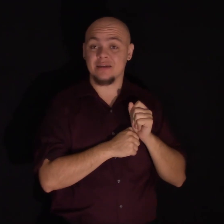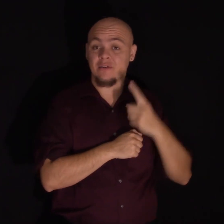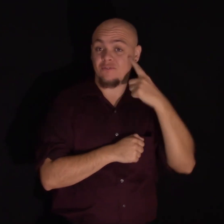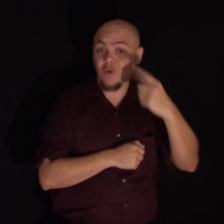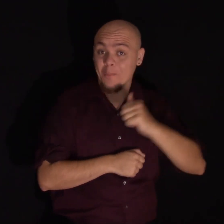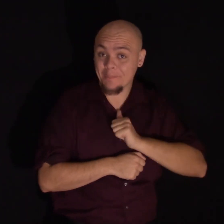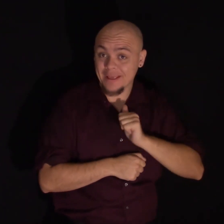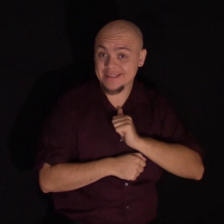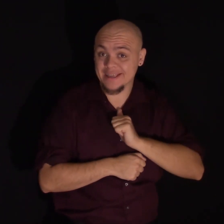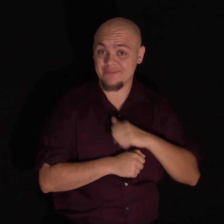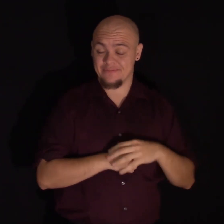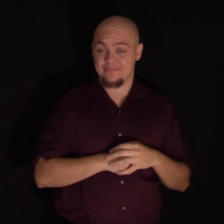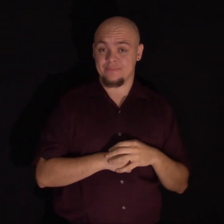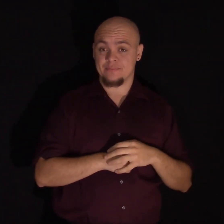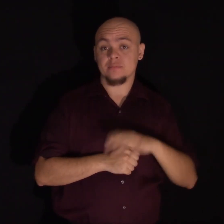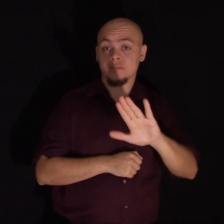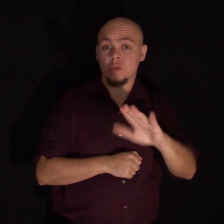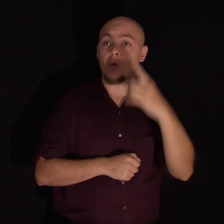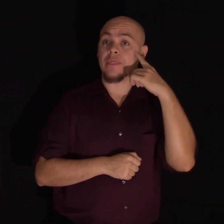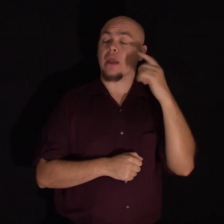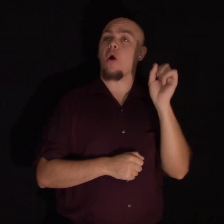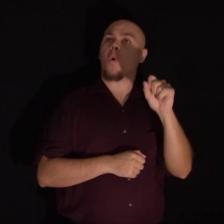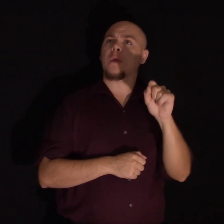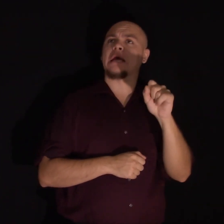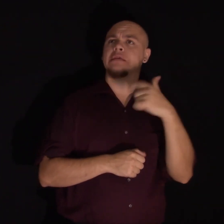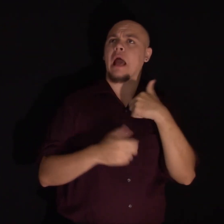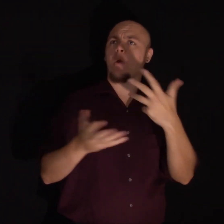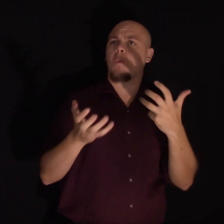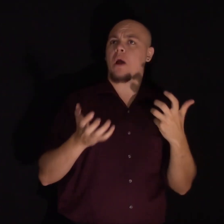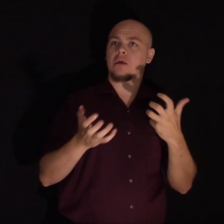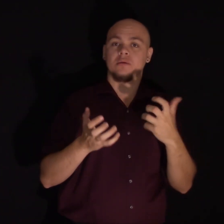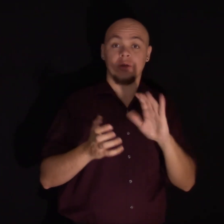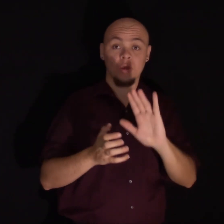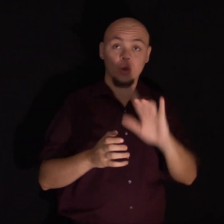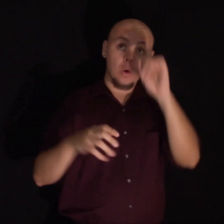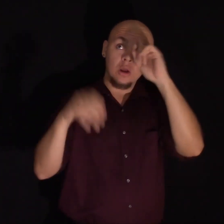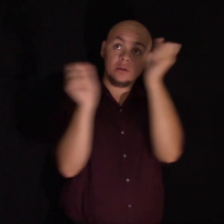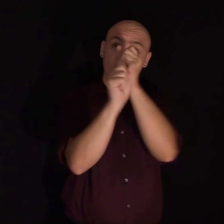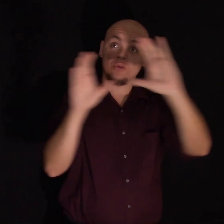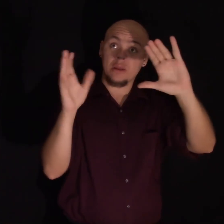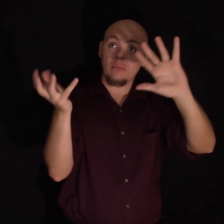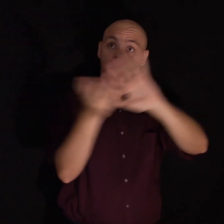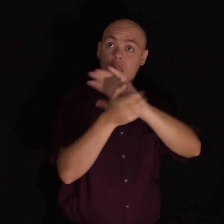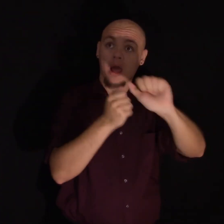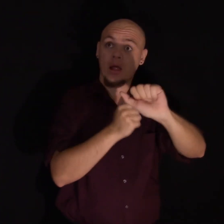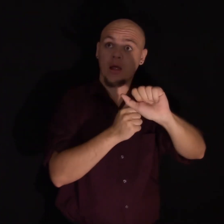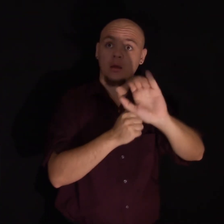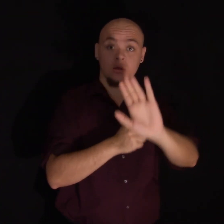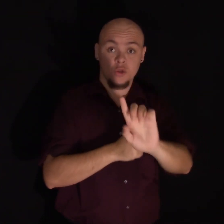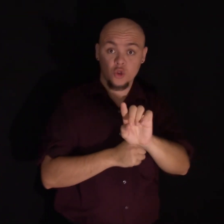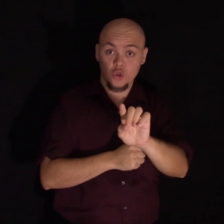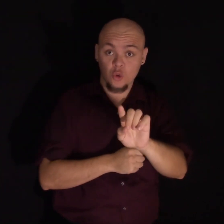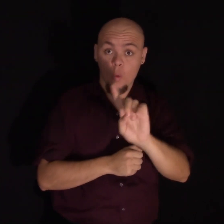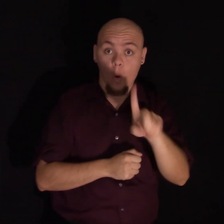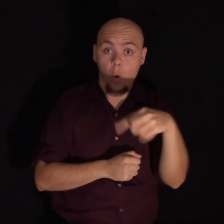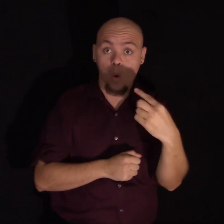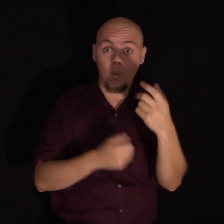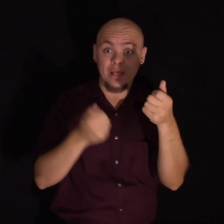If you are considering saying yes to the choice, I don't want to burst your bubble, but others will too. You're not the only one who's going to take a whack at